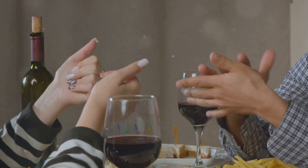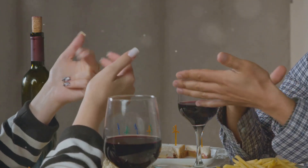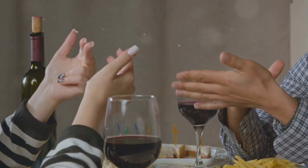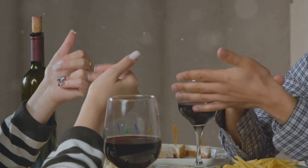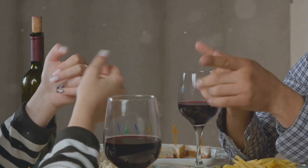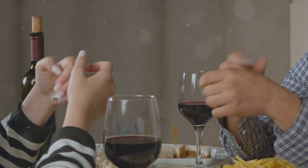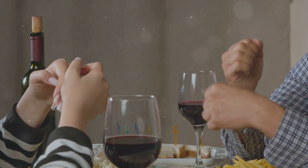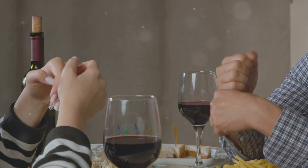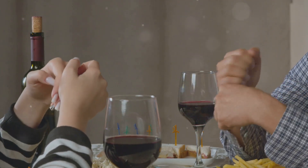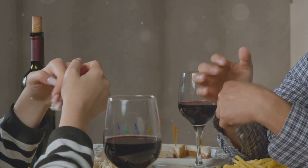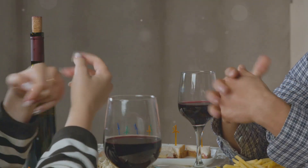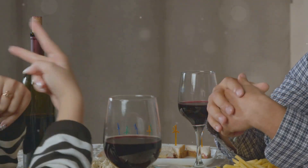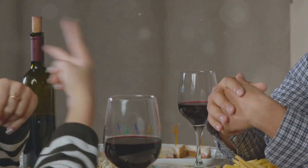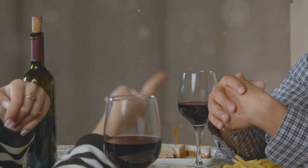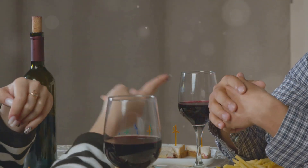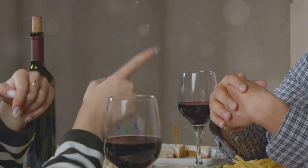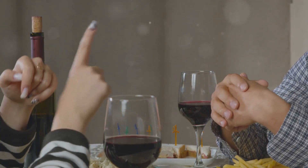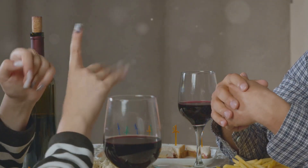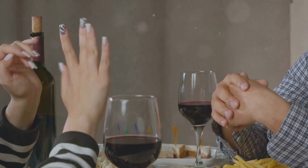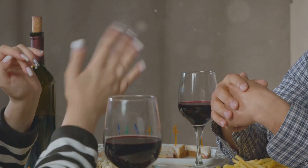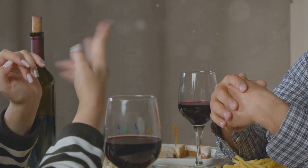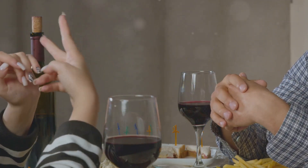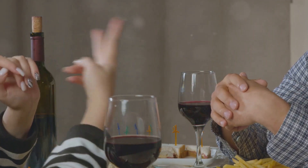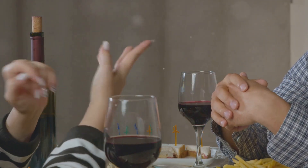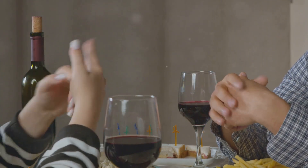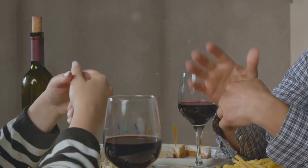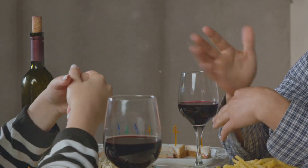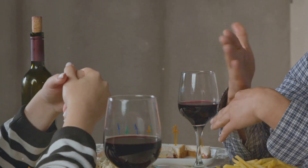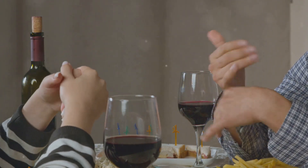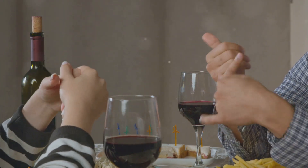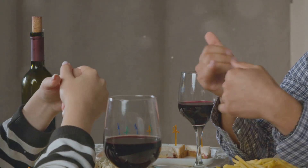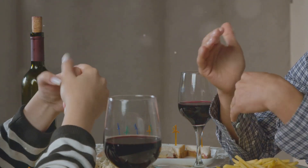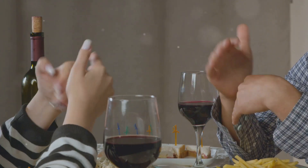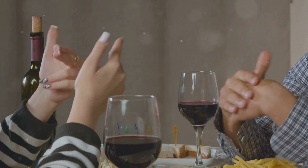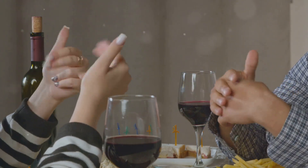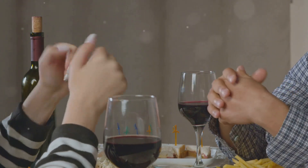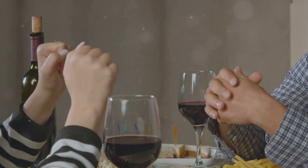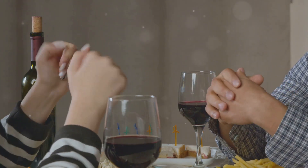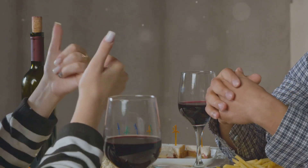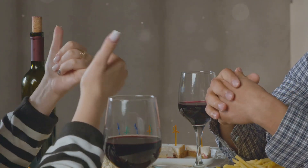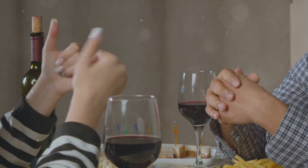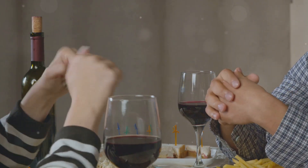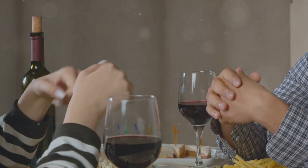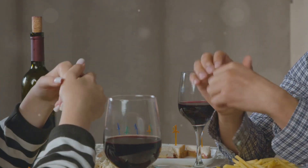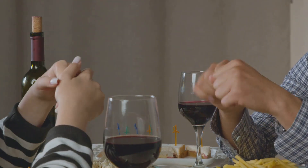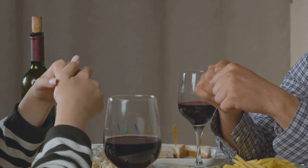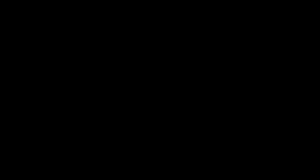key. So go out there, converse, and enjoy the journey of learning this beautiful and expressive language.